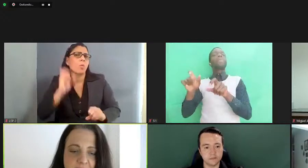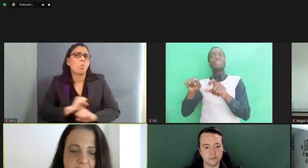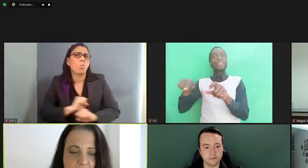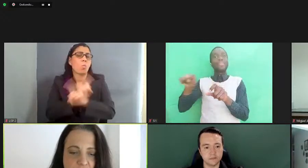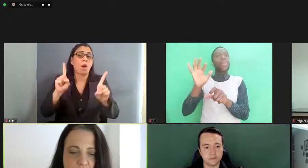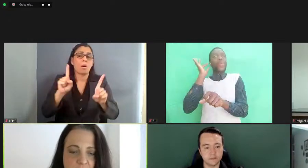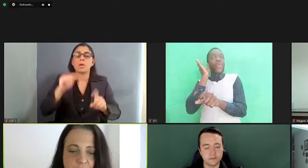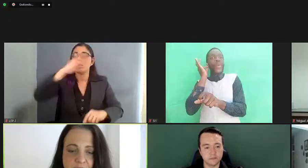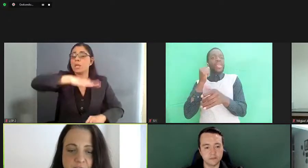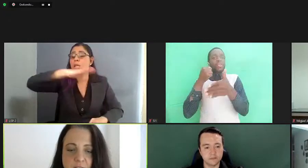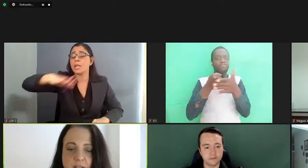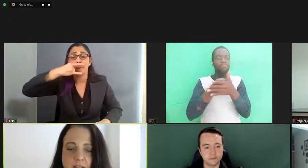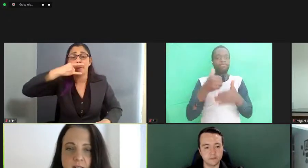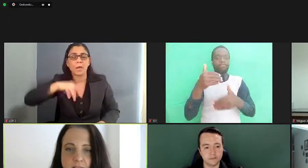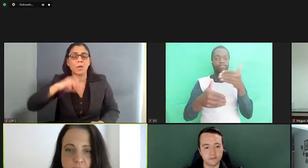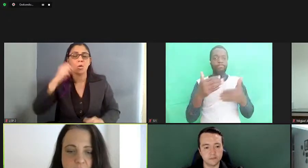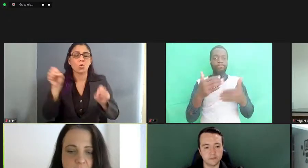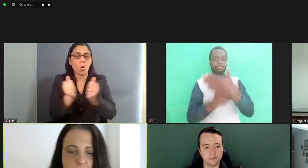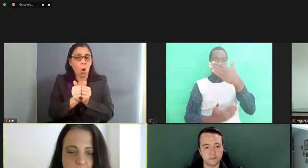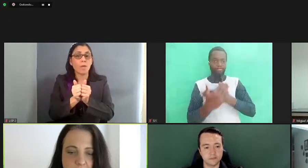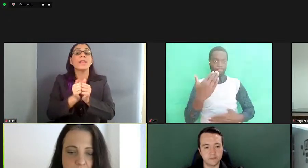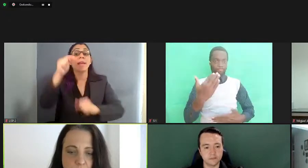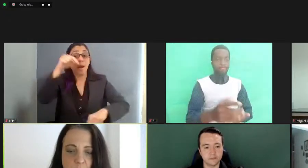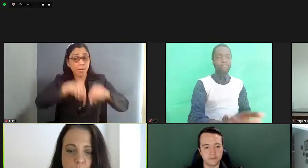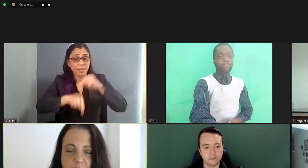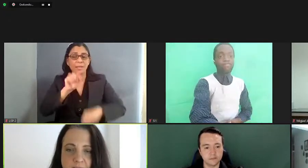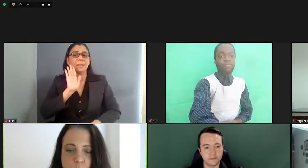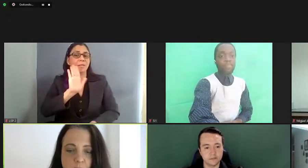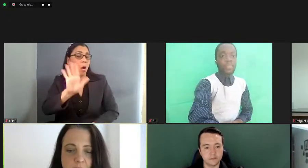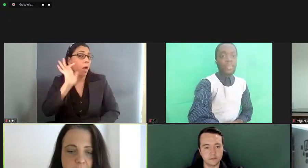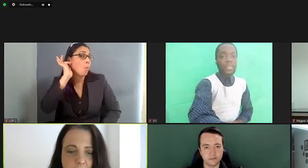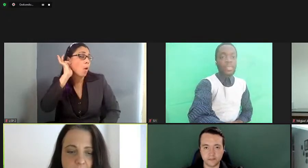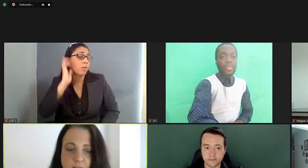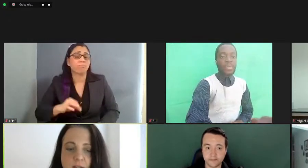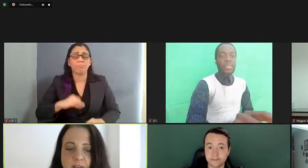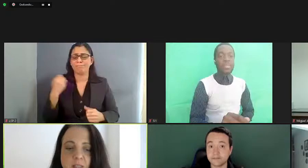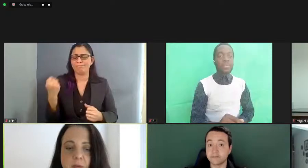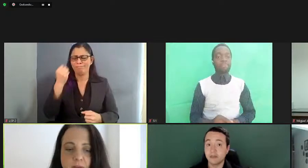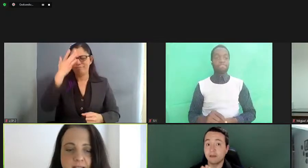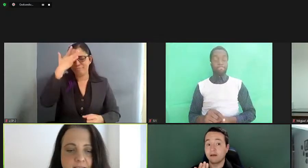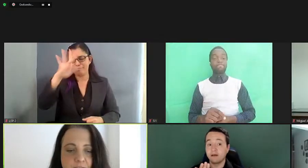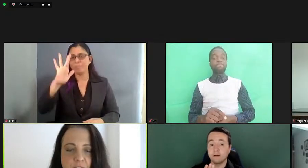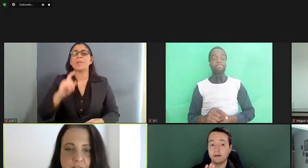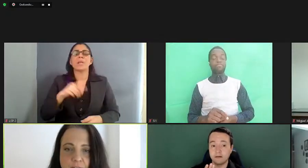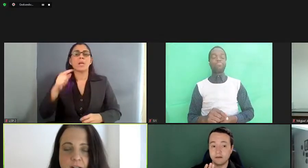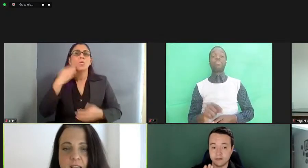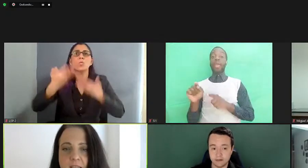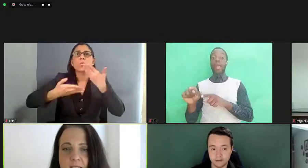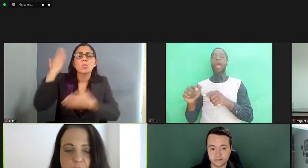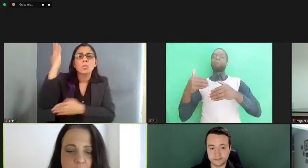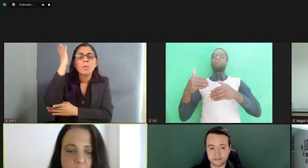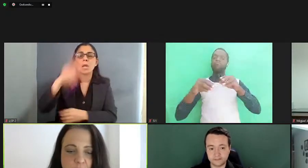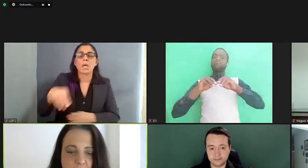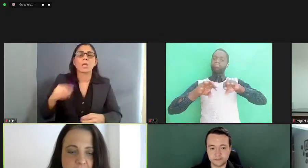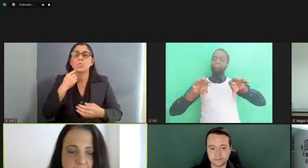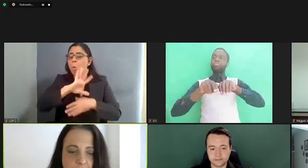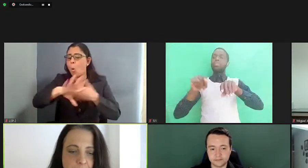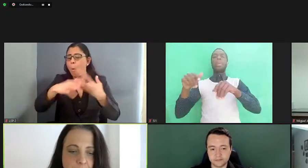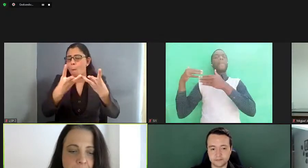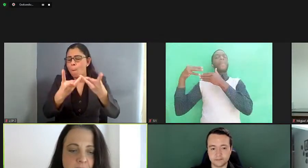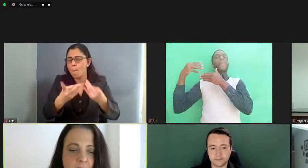she is a national and regional consultant on disability with more than 20 years of experience in gender and human